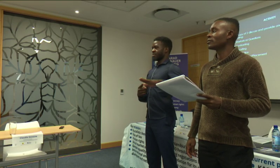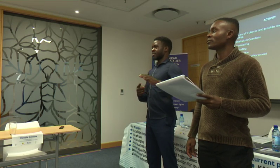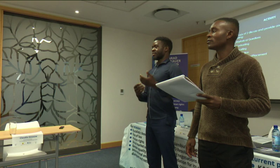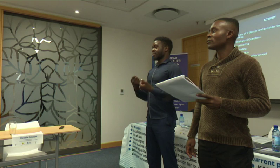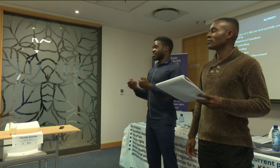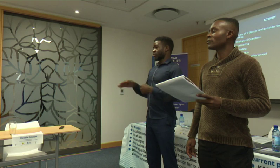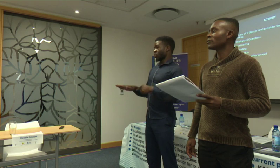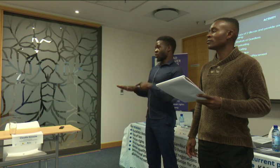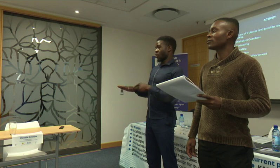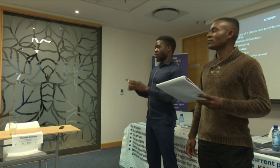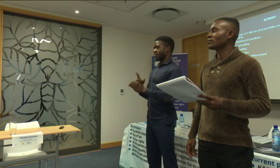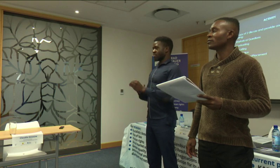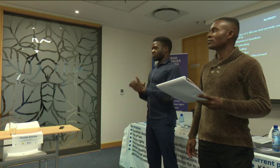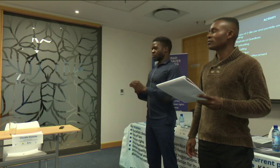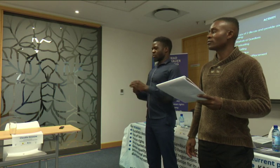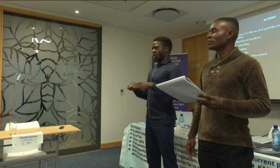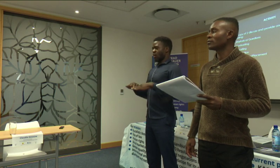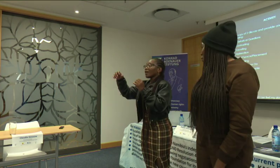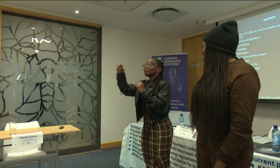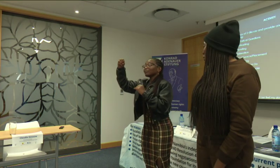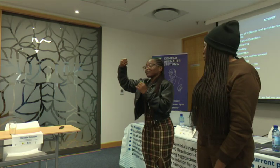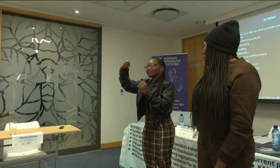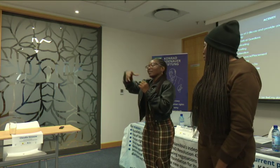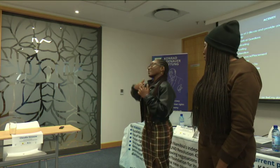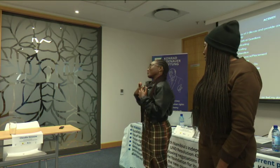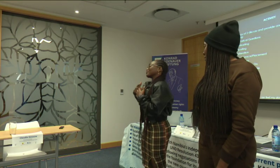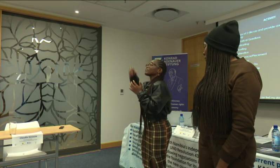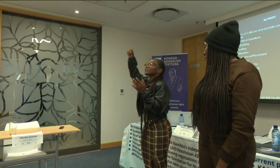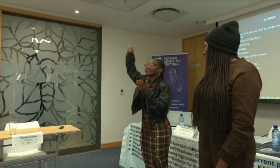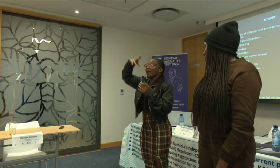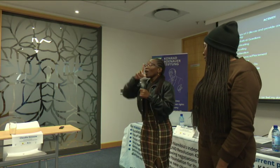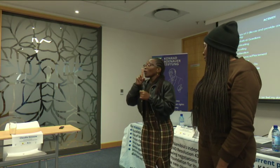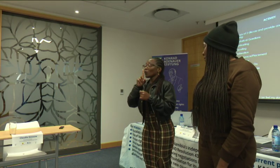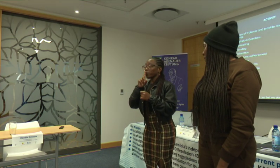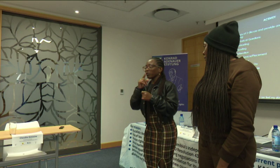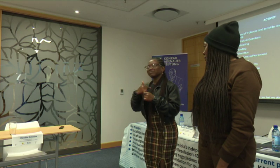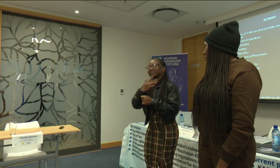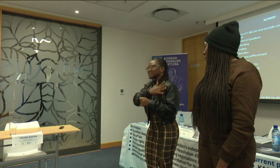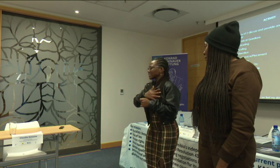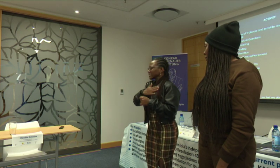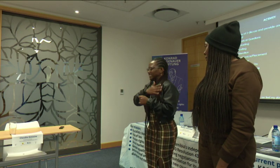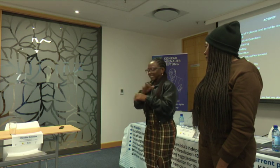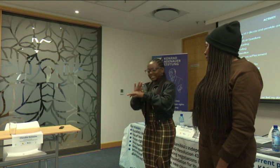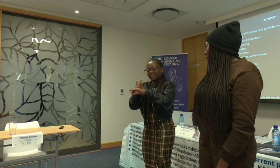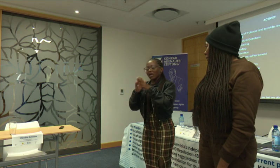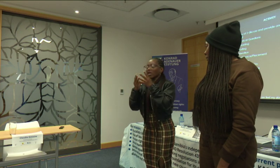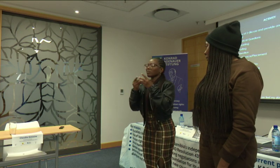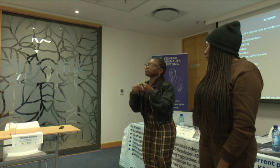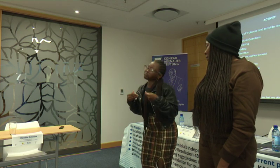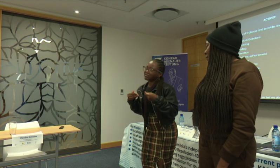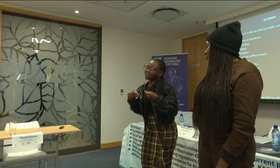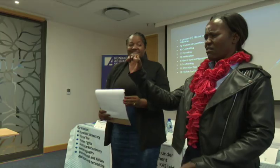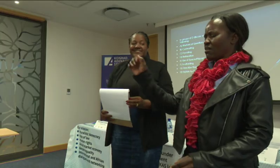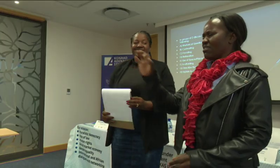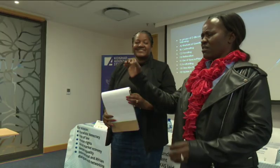trainees have since taken advanced courses in sign language, and this particular training is just another